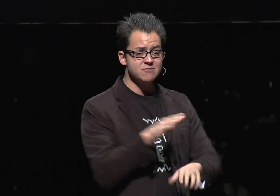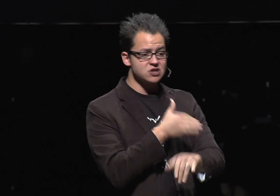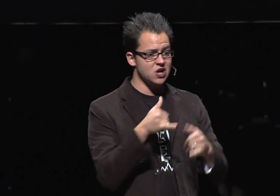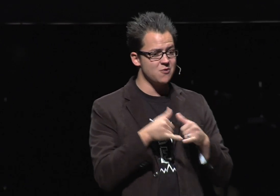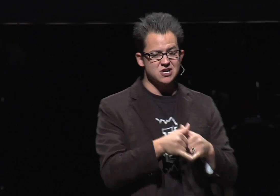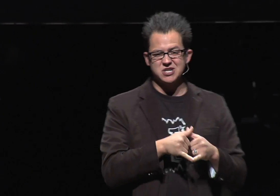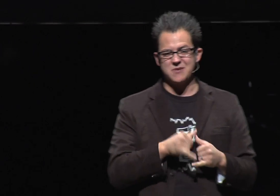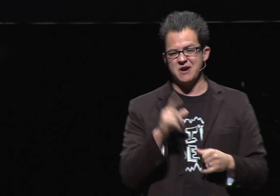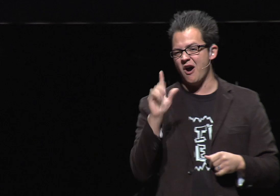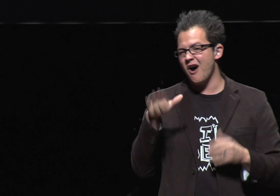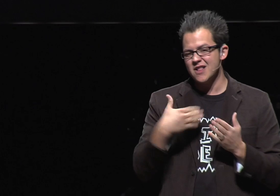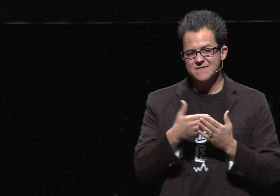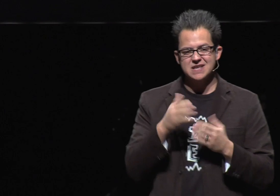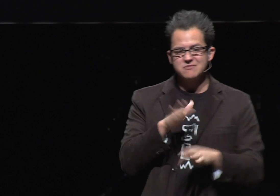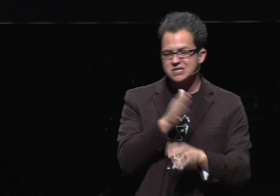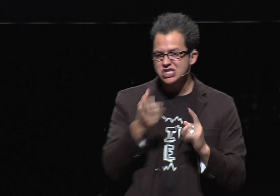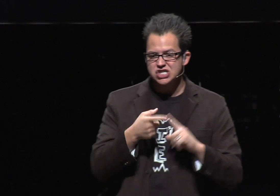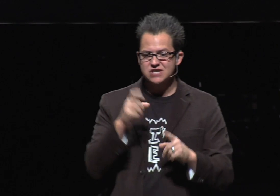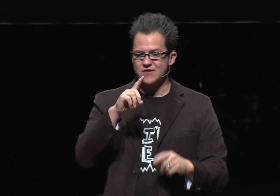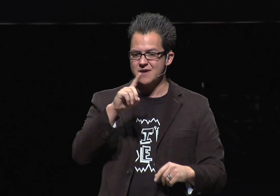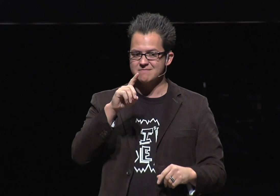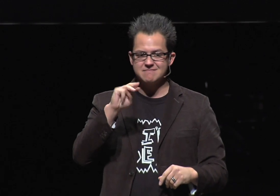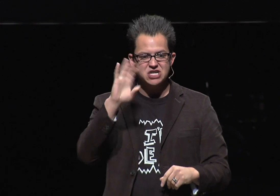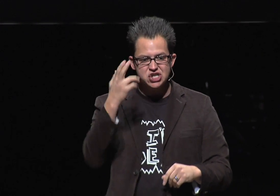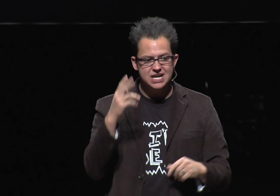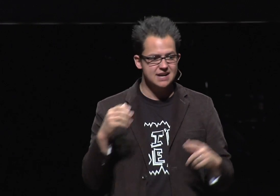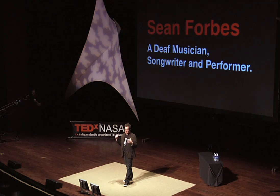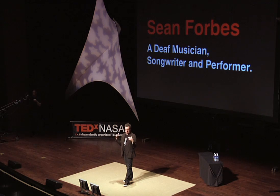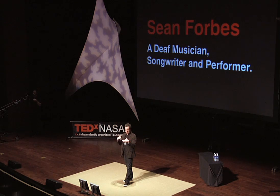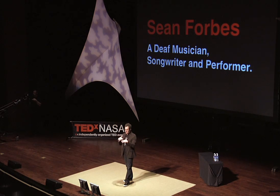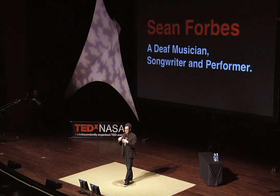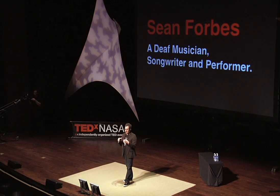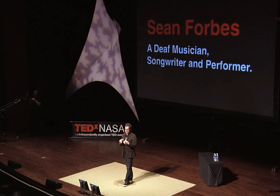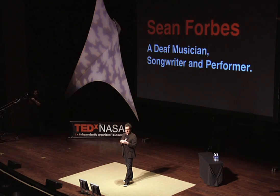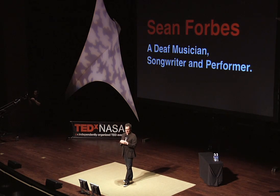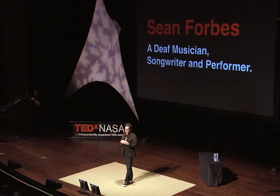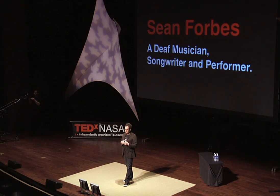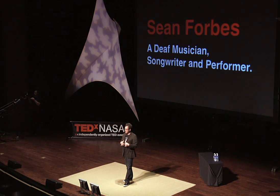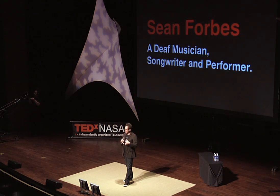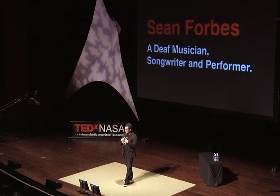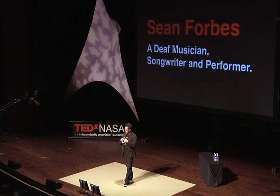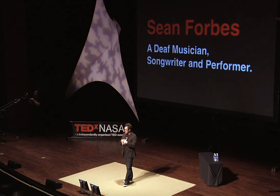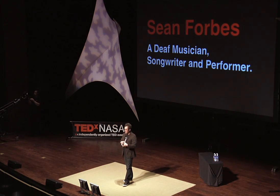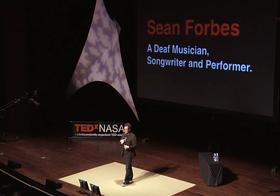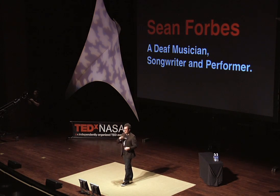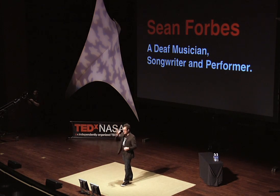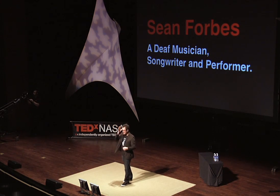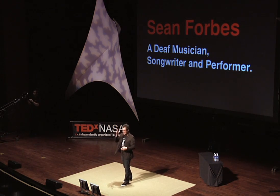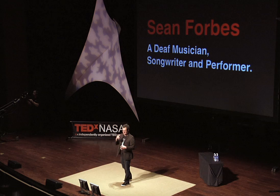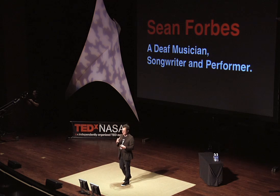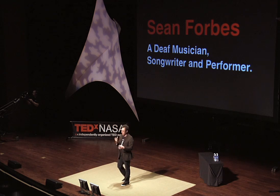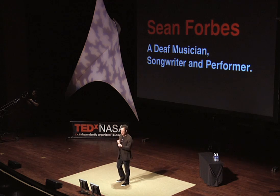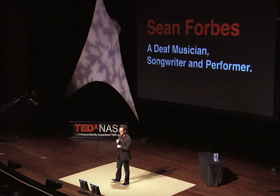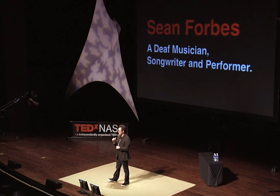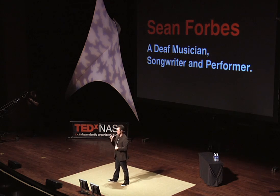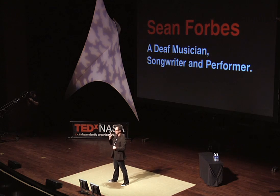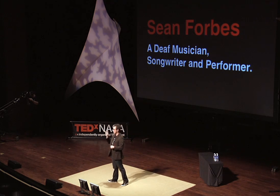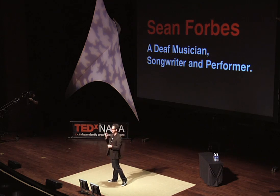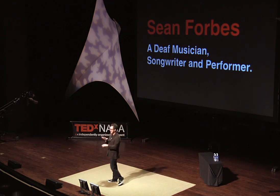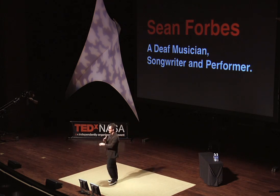Music Awards are where all of the musicians from Michigan come together and they give awards. My dad has won over 28